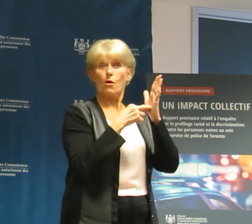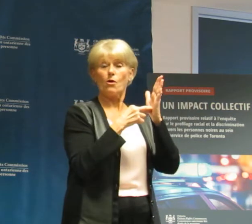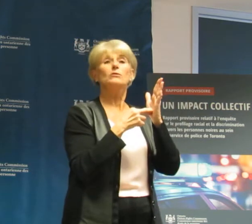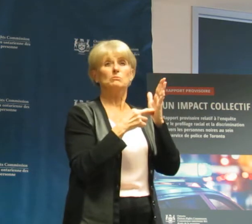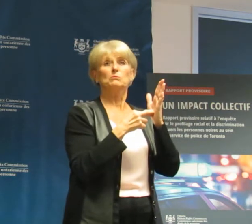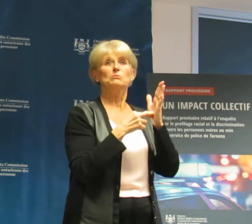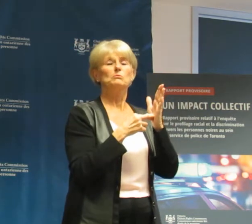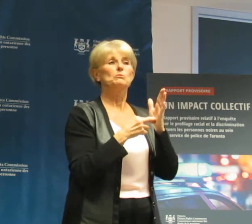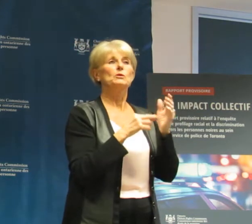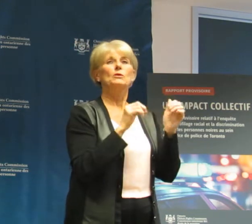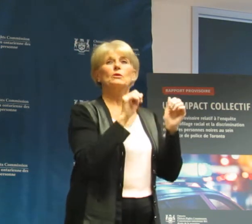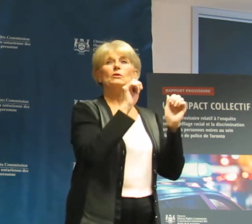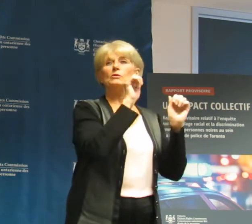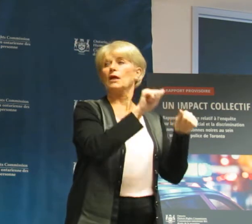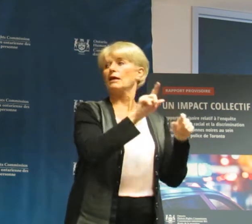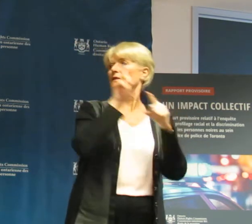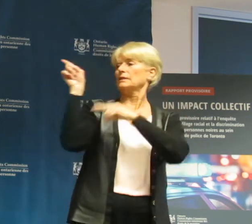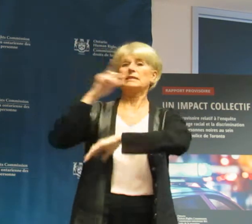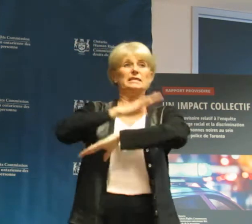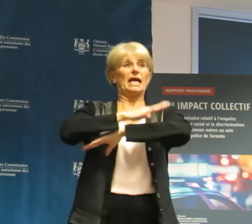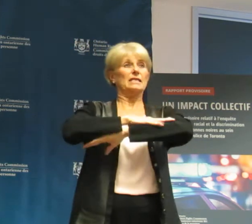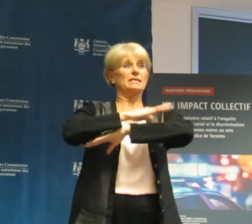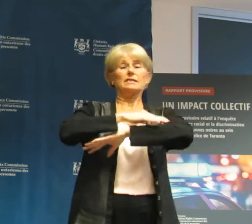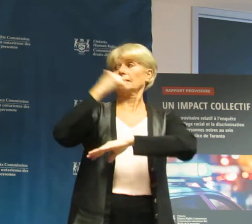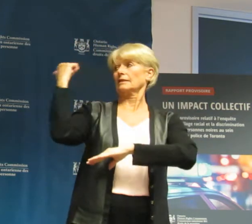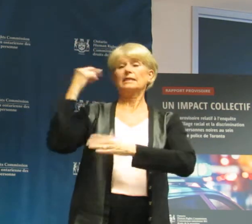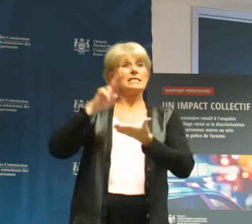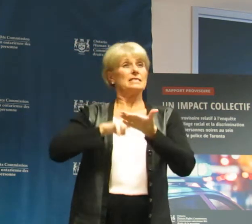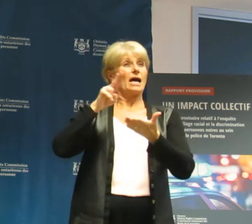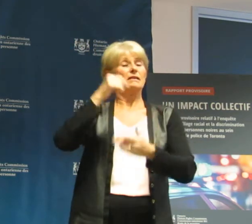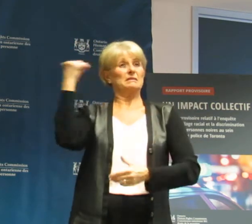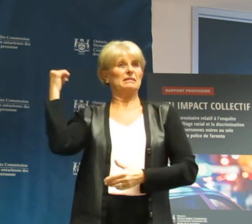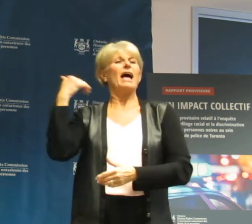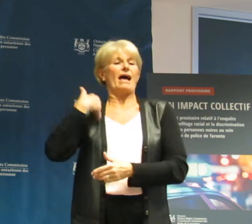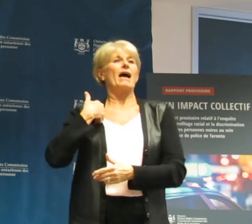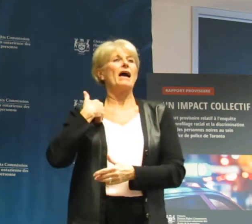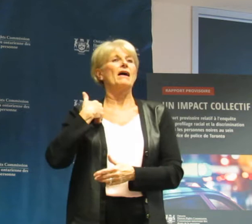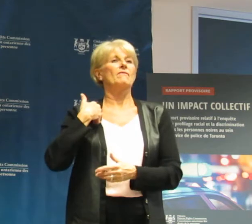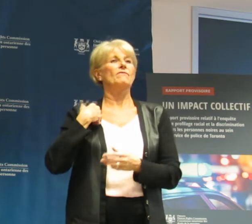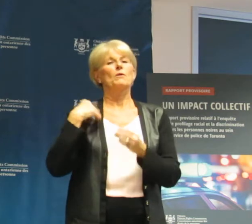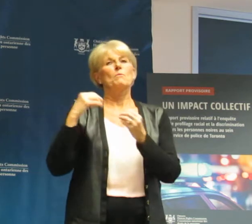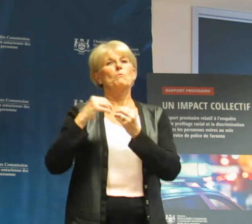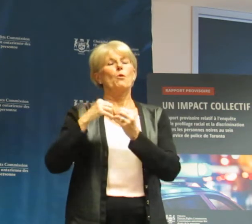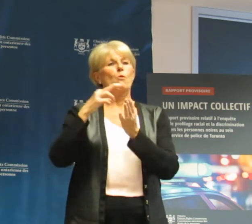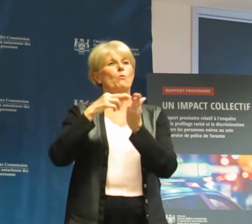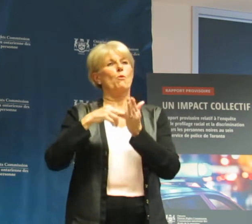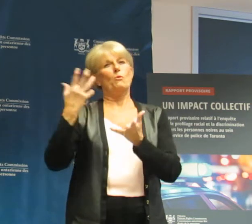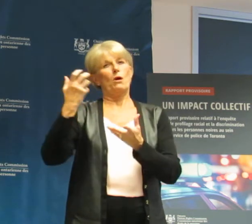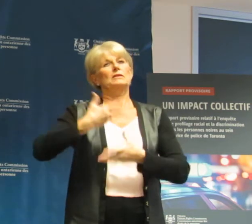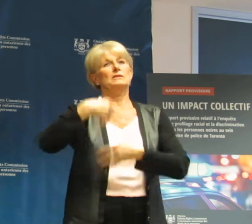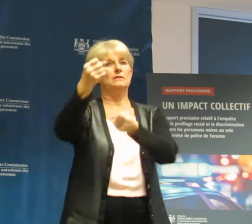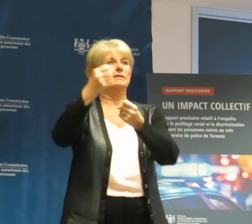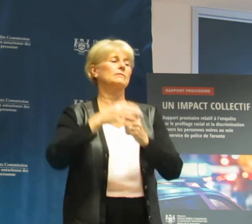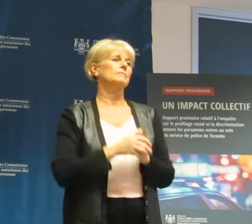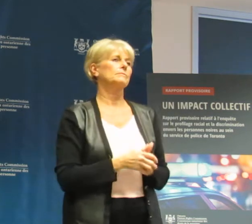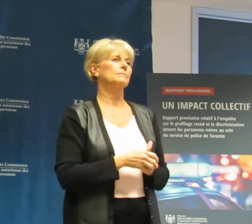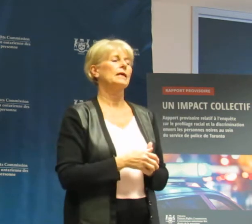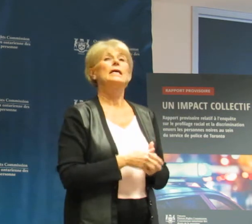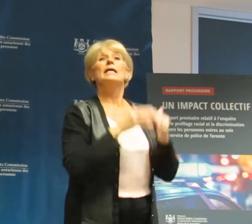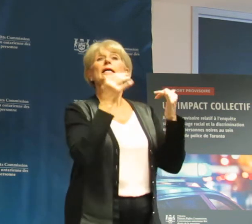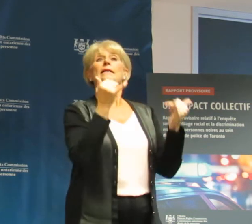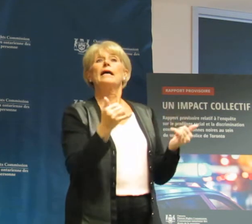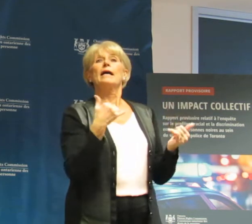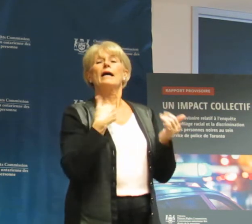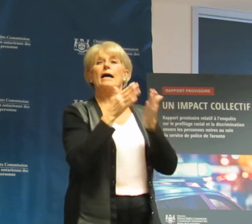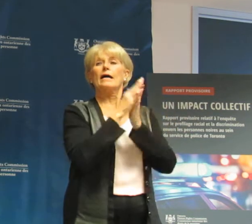can check in at the desk that you signed in at, and we have more reports for you there. I now